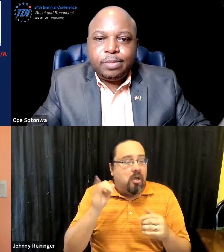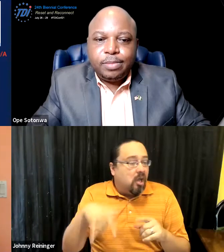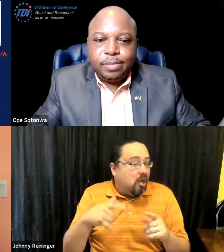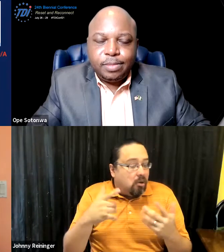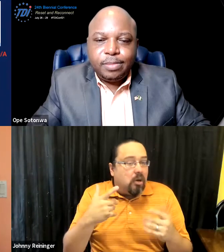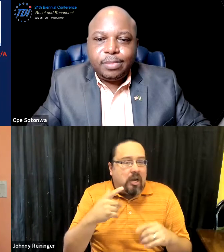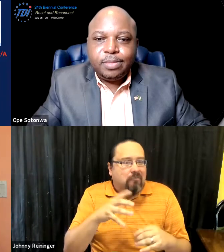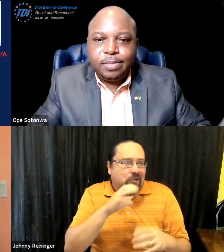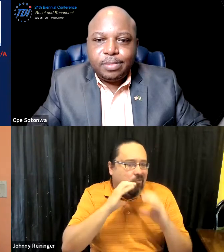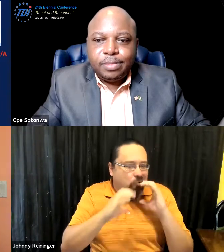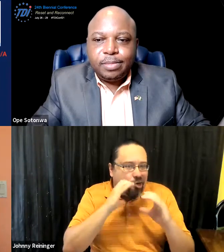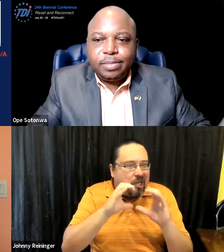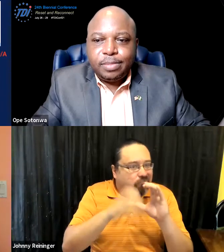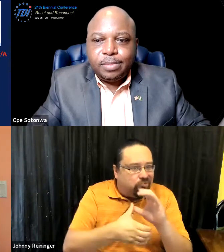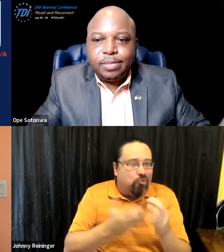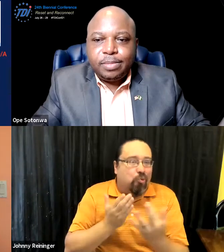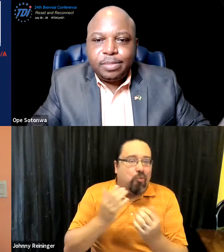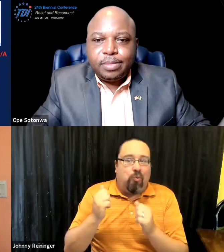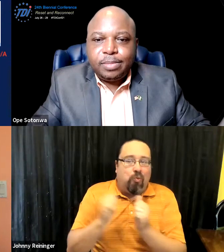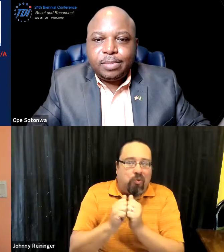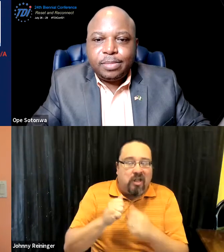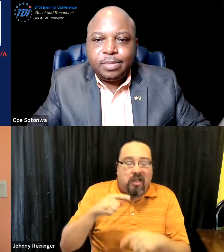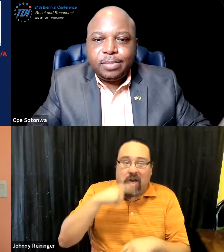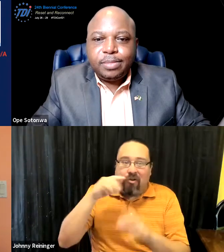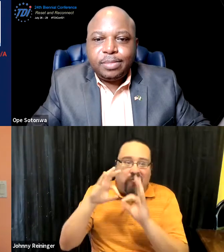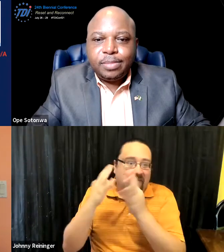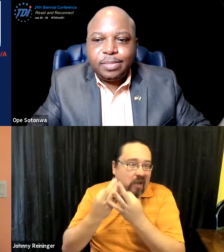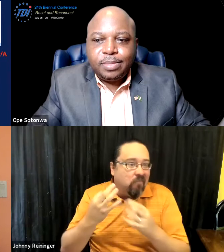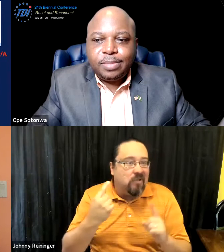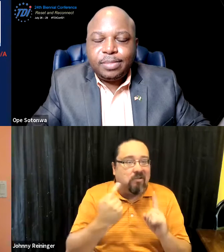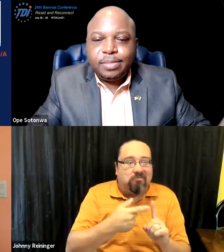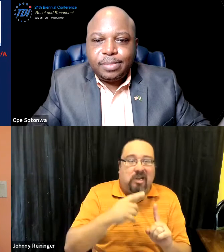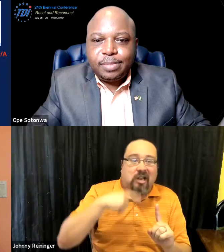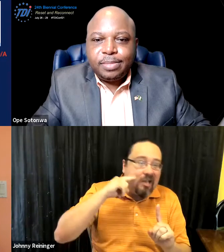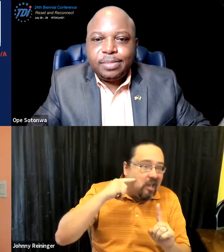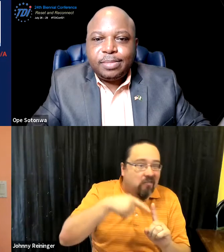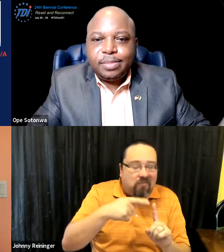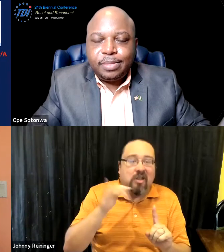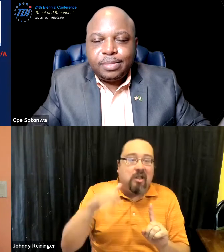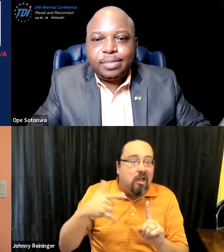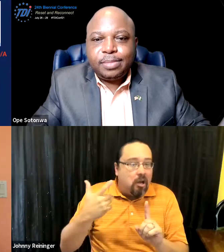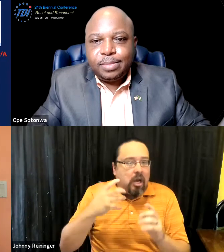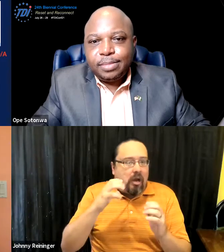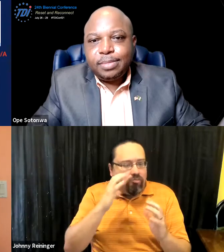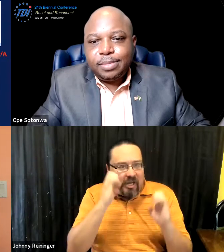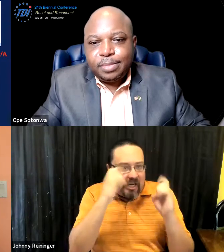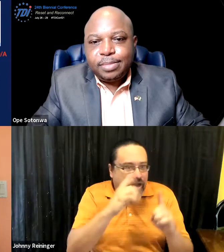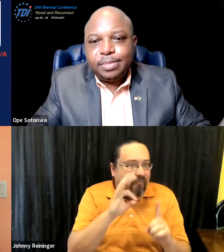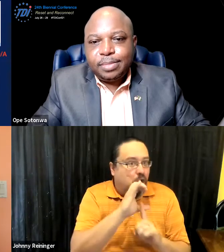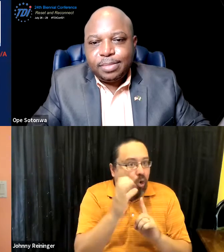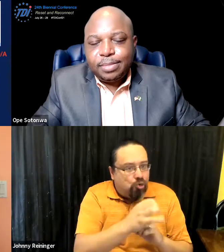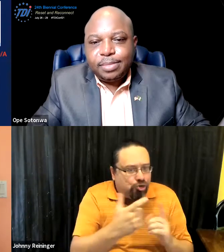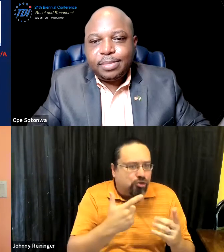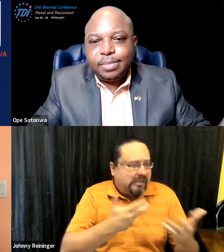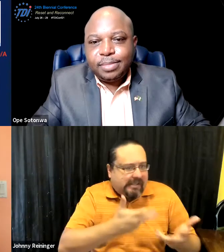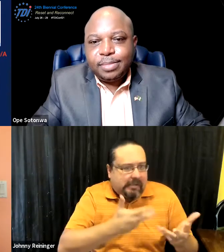culture deprivation. So that's where the communication breaks down, especially with our hearing families and even with the